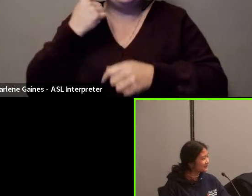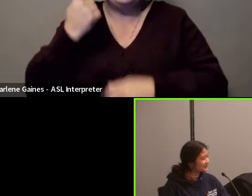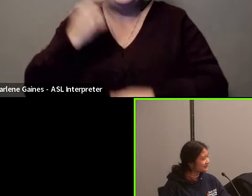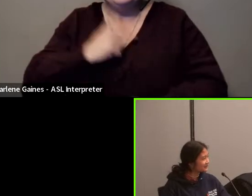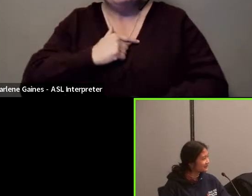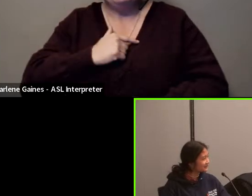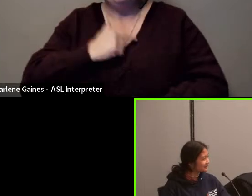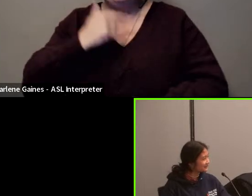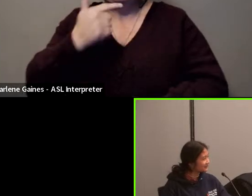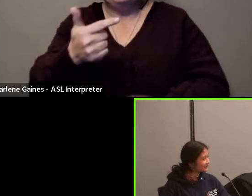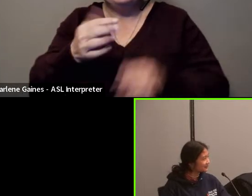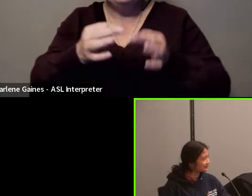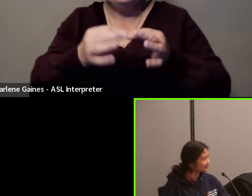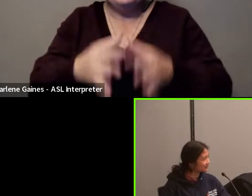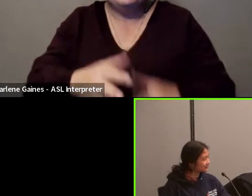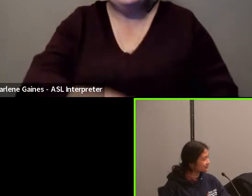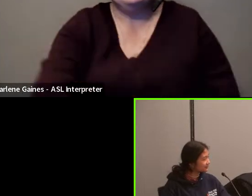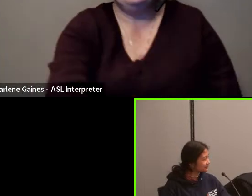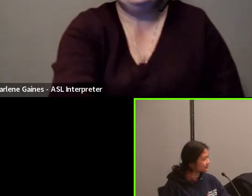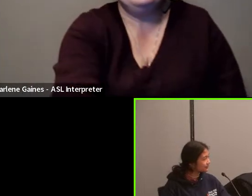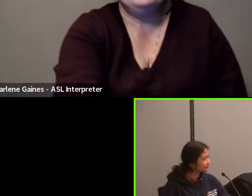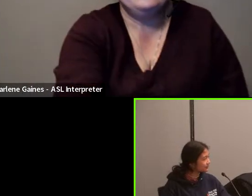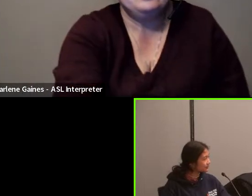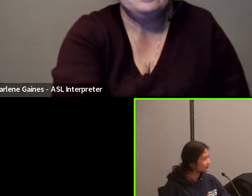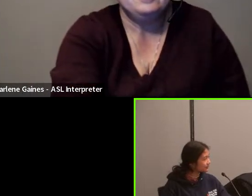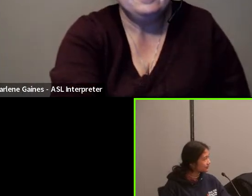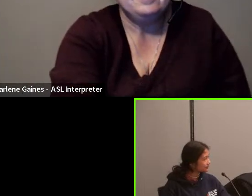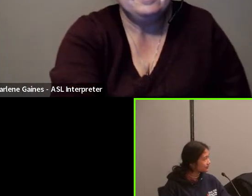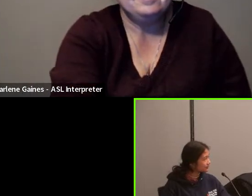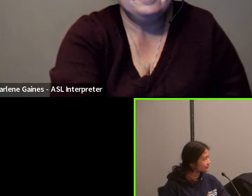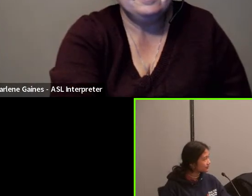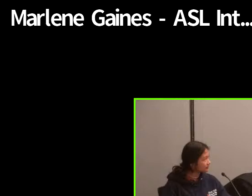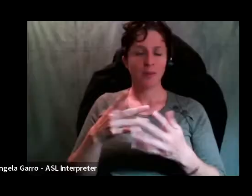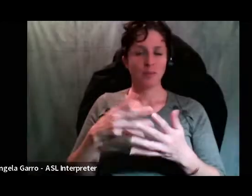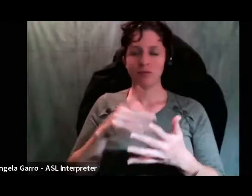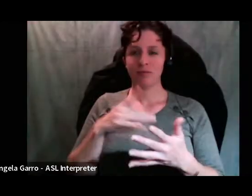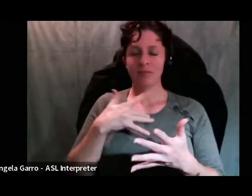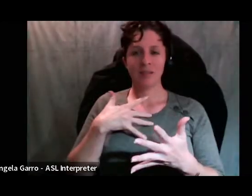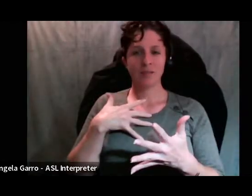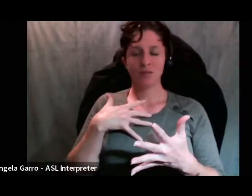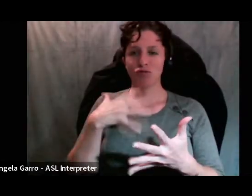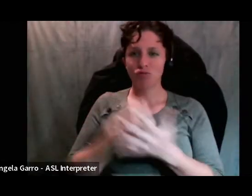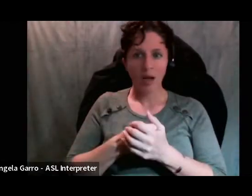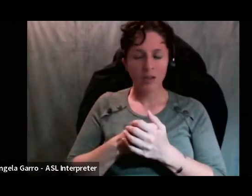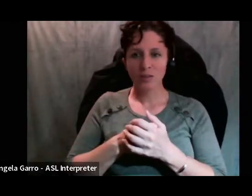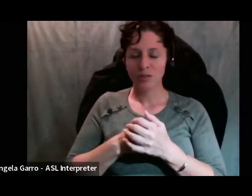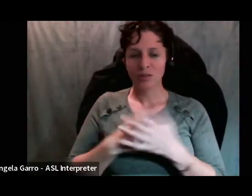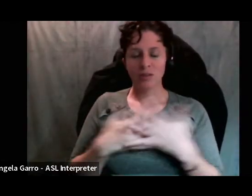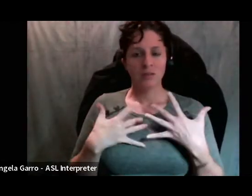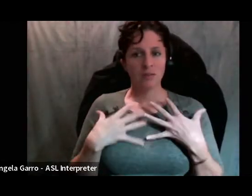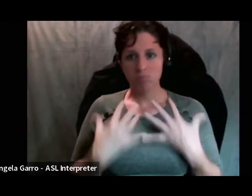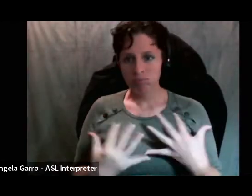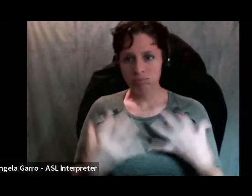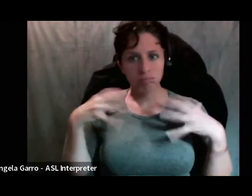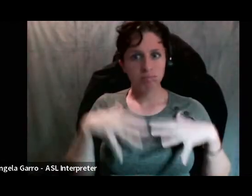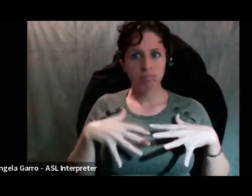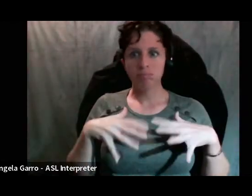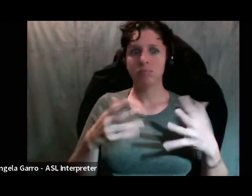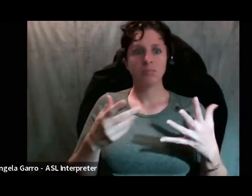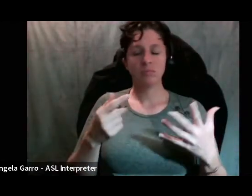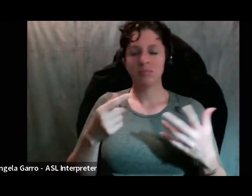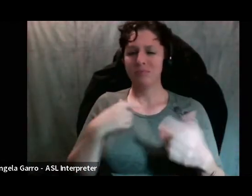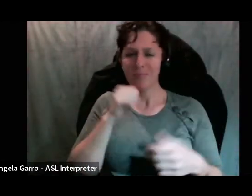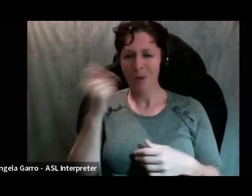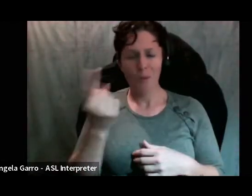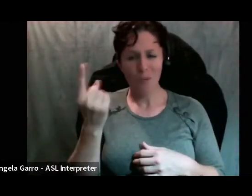And we are acknowledging that some people are crashing and burning, but, those people are not alone. Everyone is in it together, and we